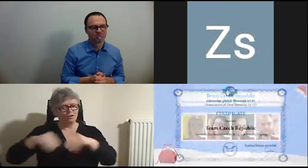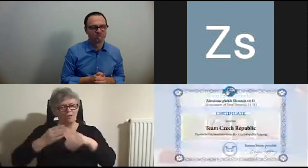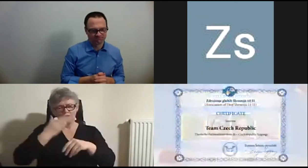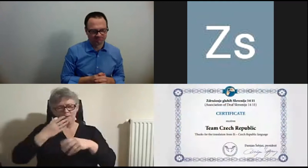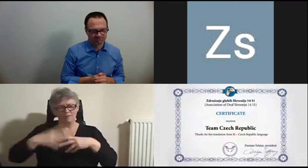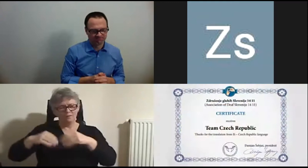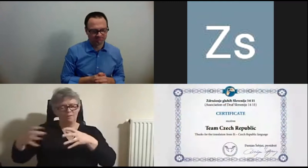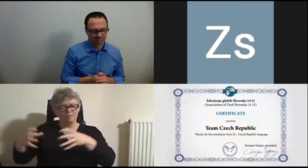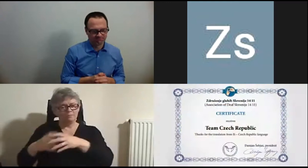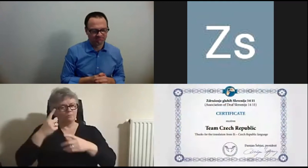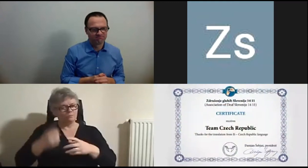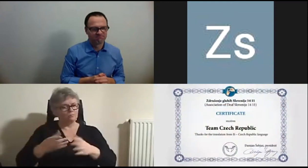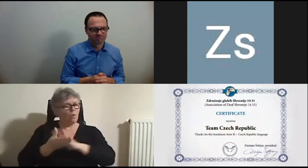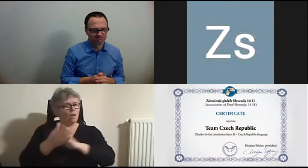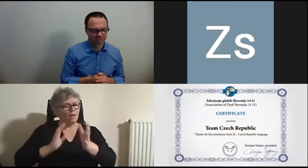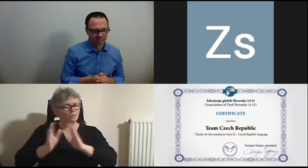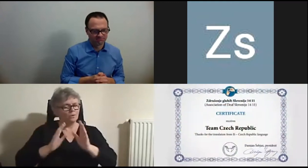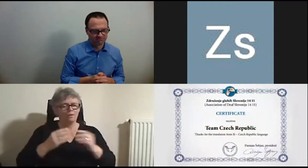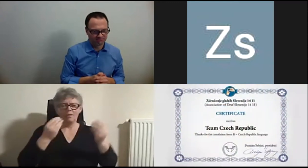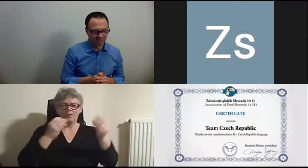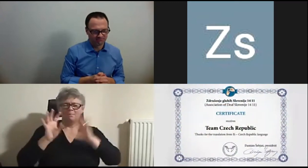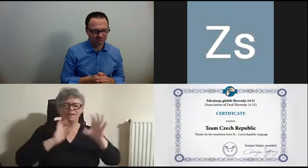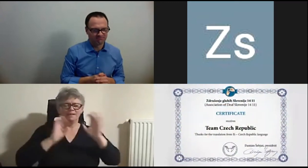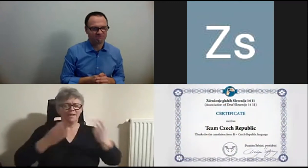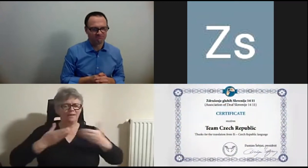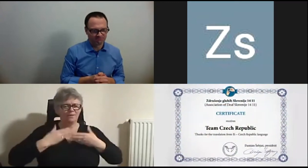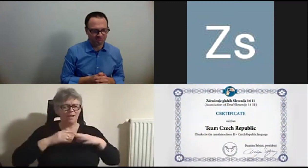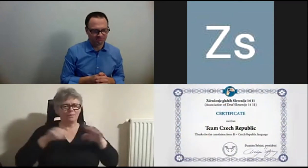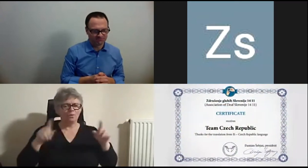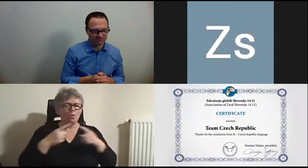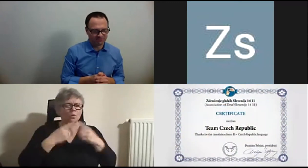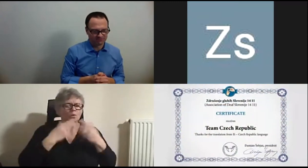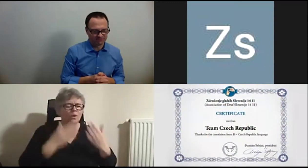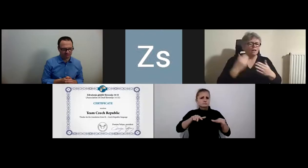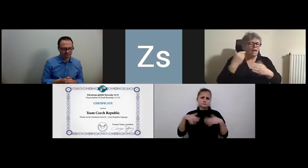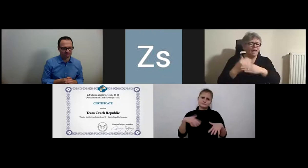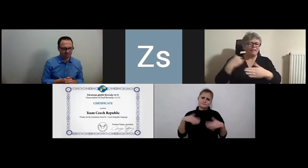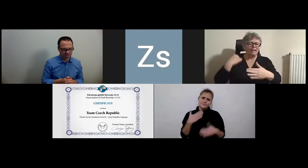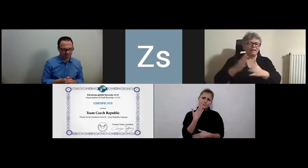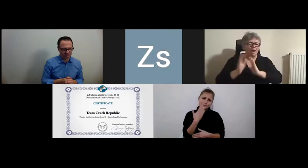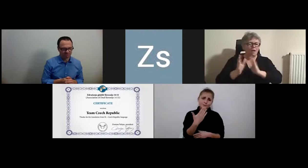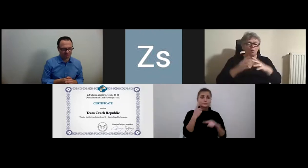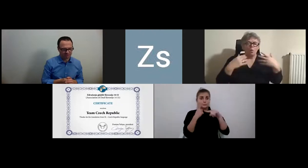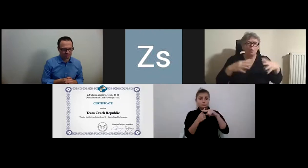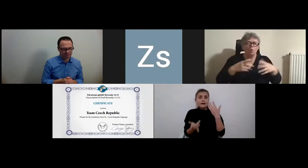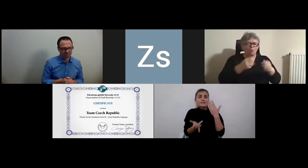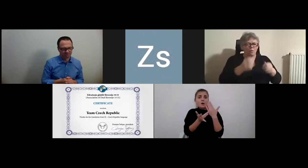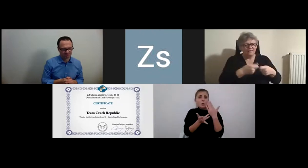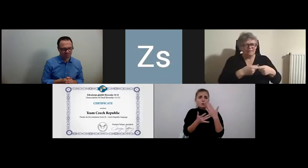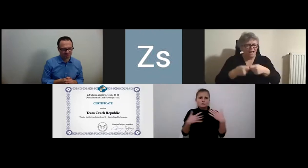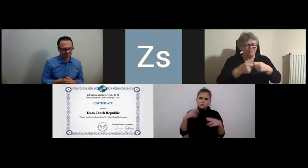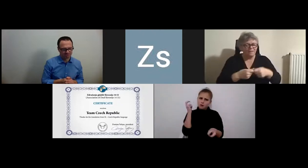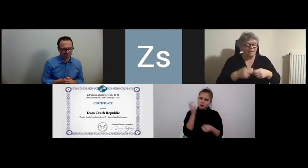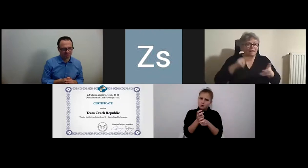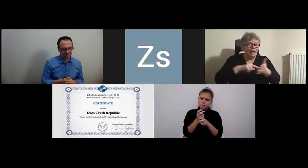Our Czech team says, thank you for giving us this opportunity. This has been such a great experience. And thank you to